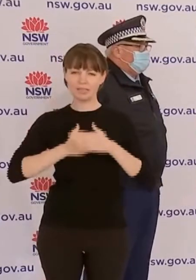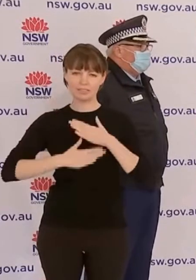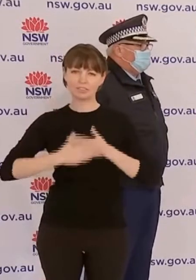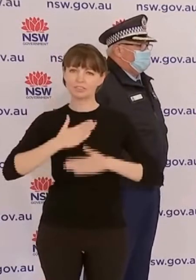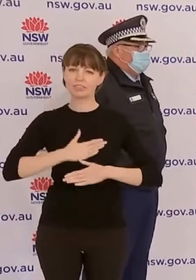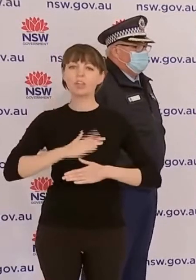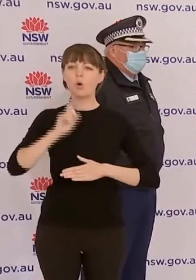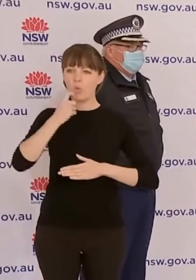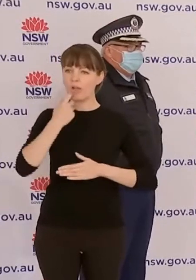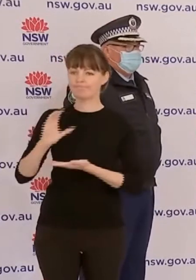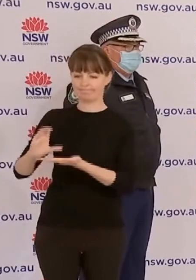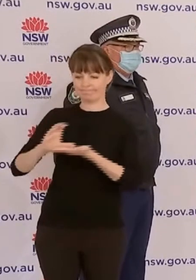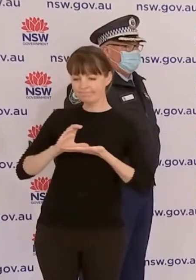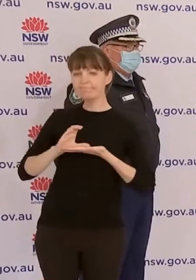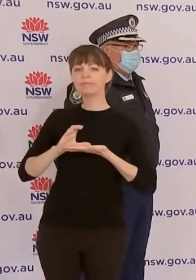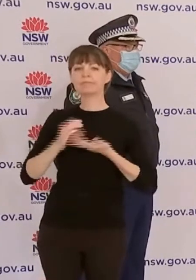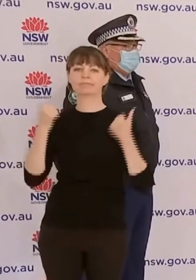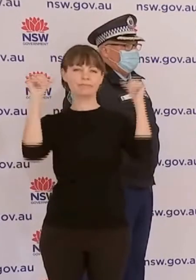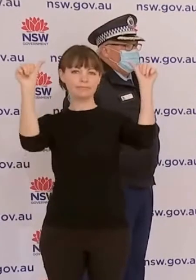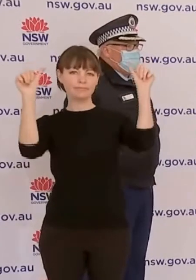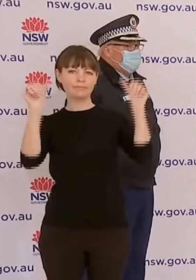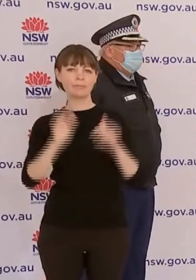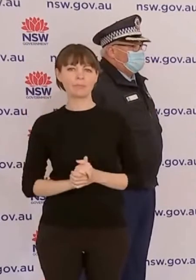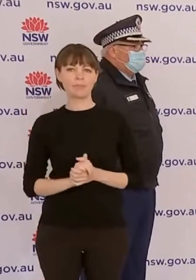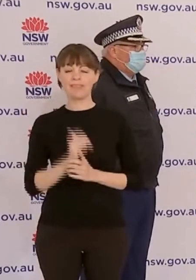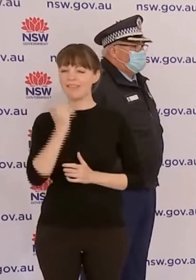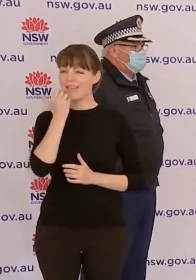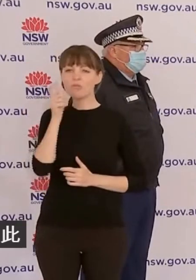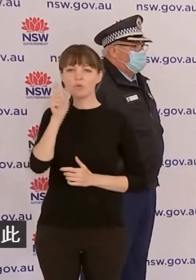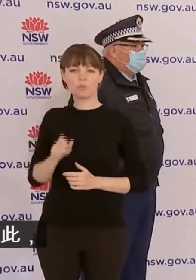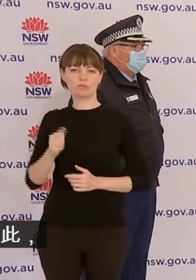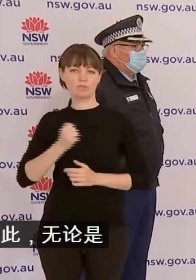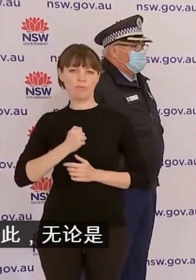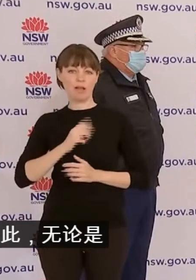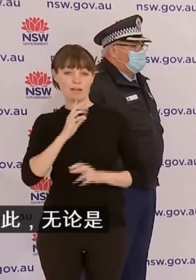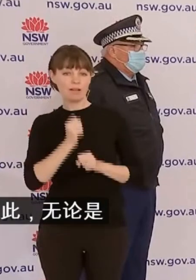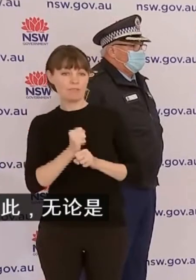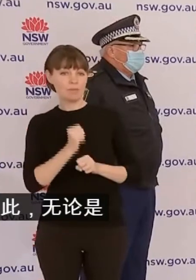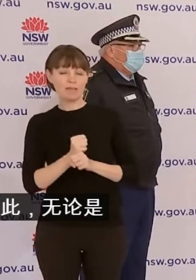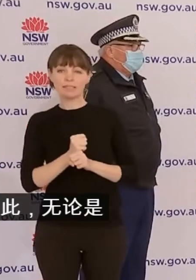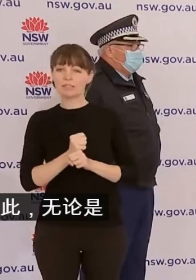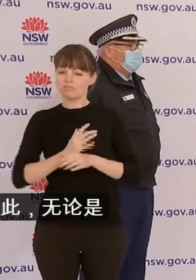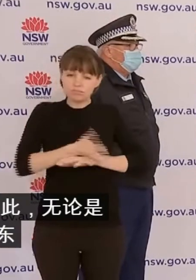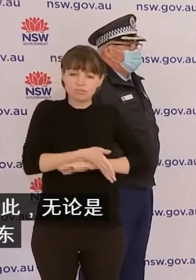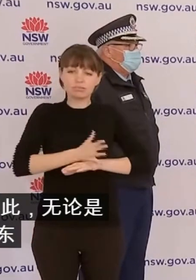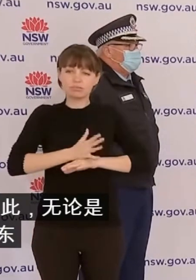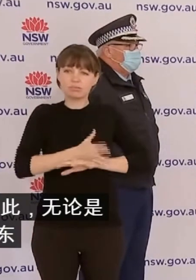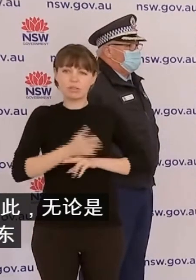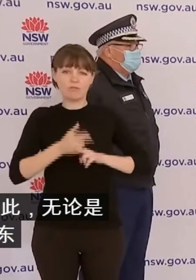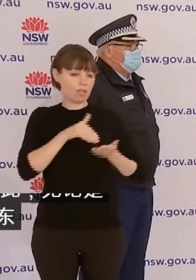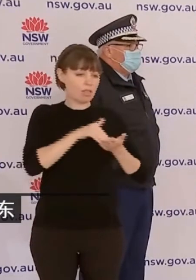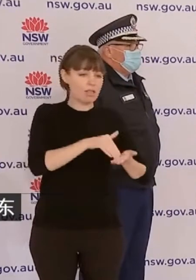and please also know that every member of my government is working hard in their patch. So whether it's providing support to tenants or